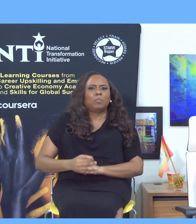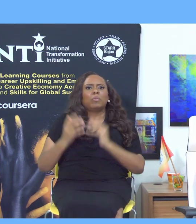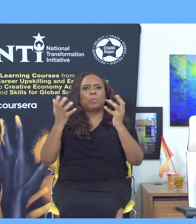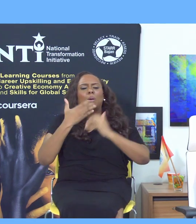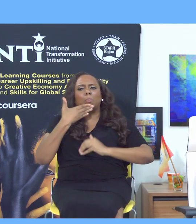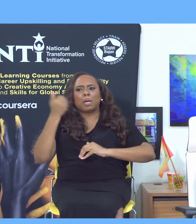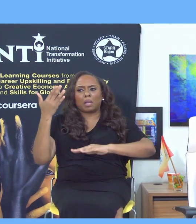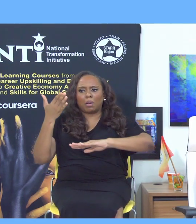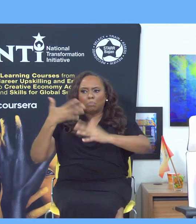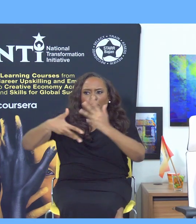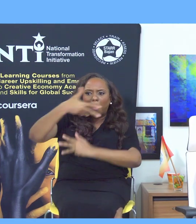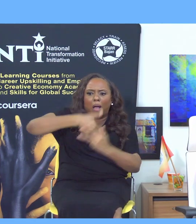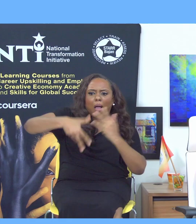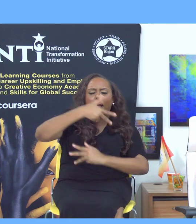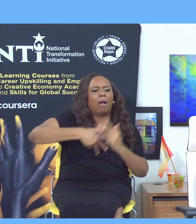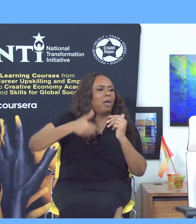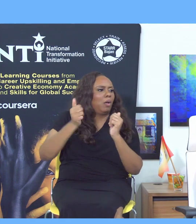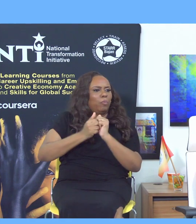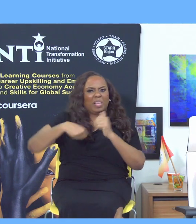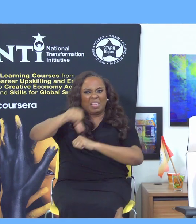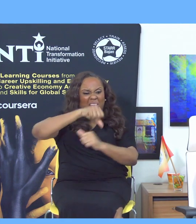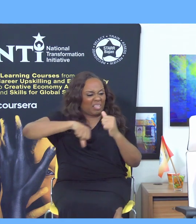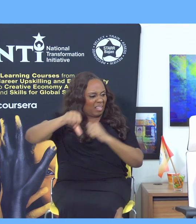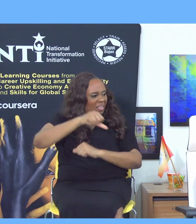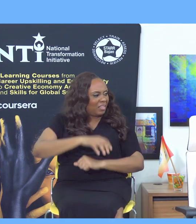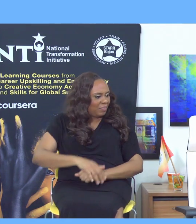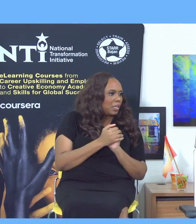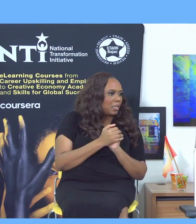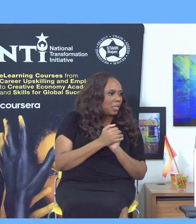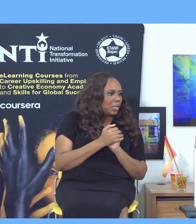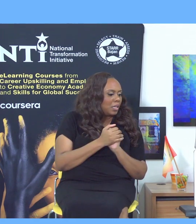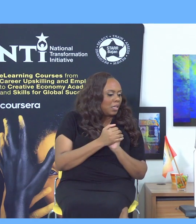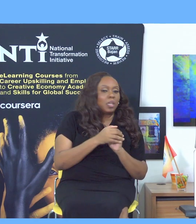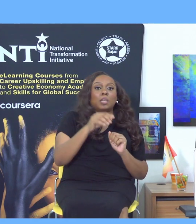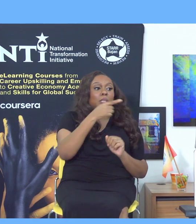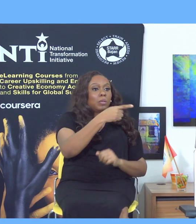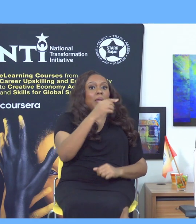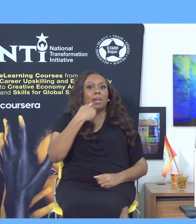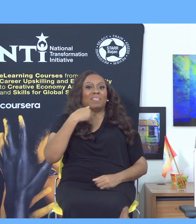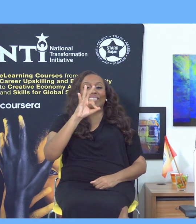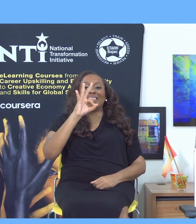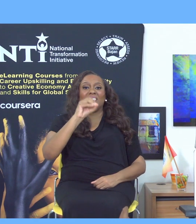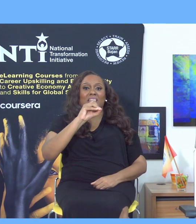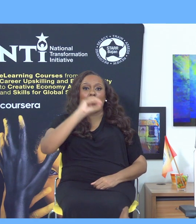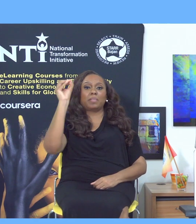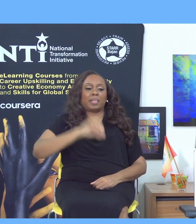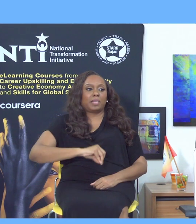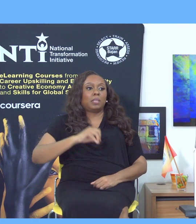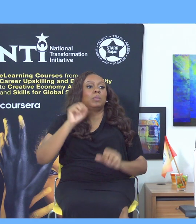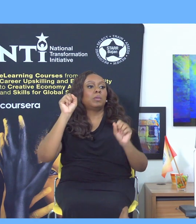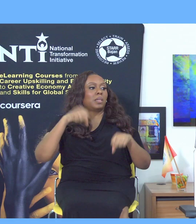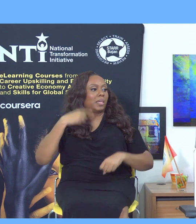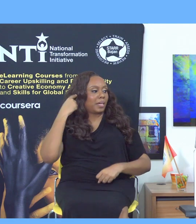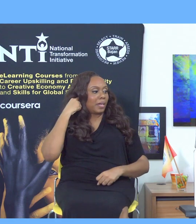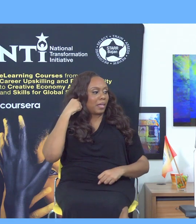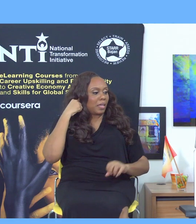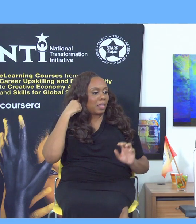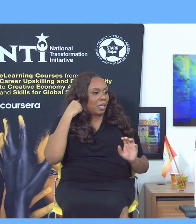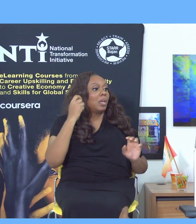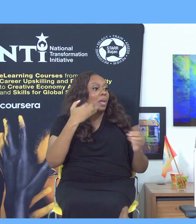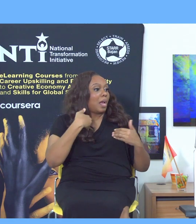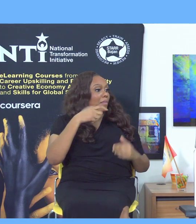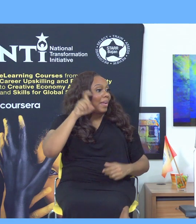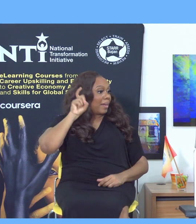interactions, basic interaction. Yeah. That's beautiful. I read in your CV, it says you had a hearing